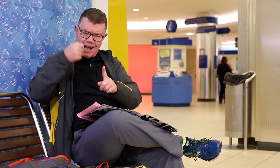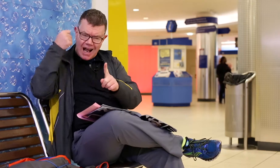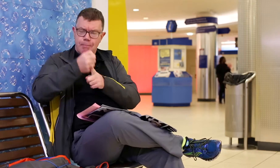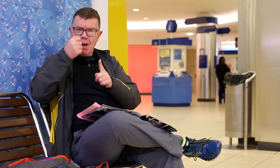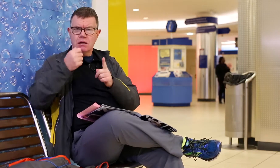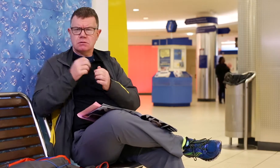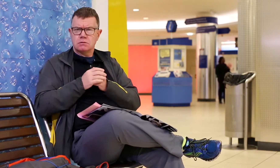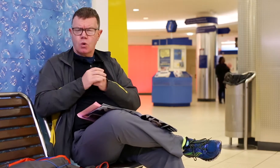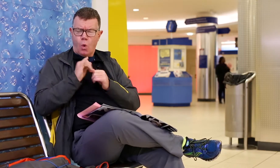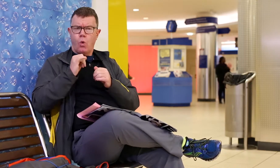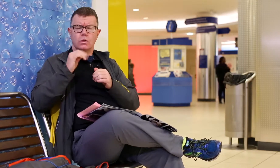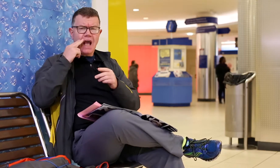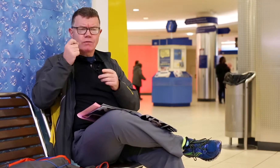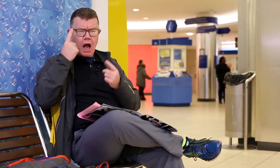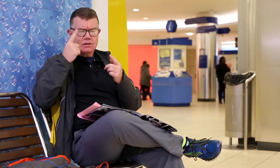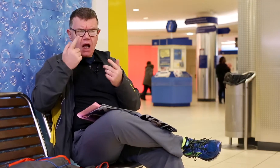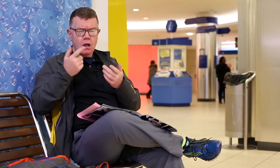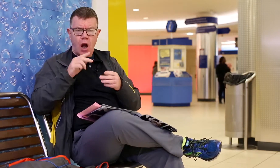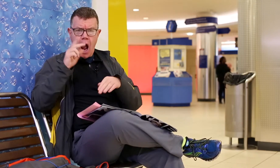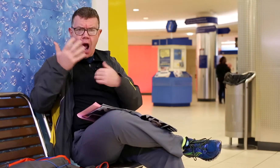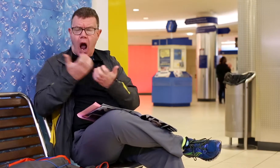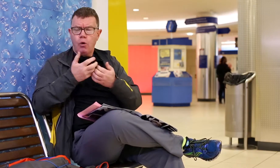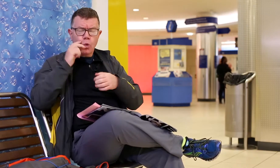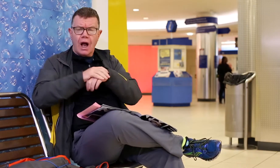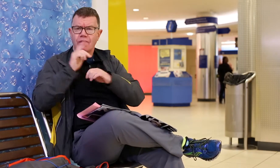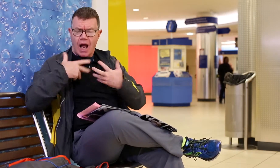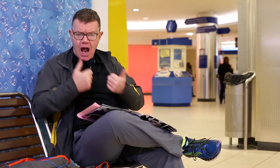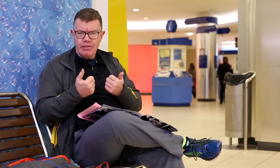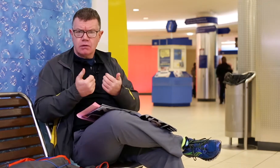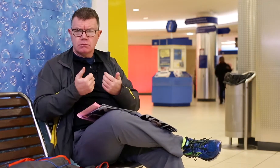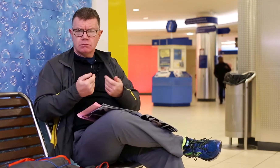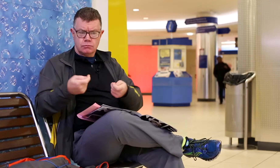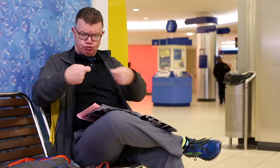Can you imagine the impact this can have on someone's health and well-being?